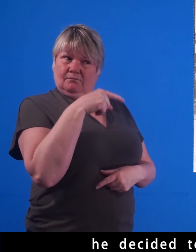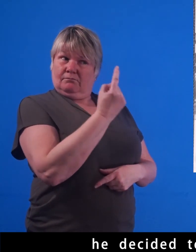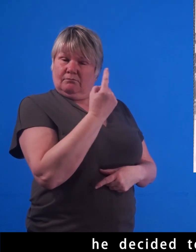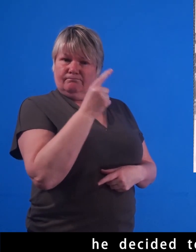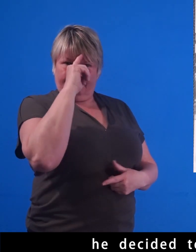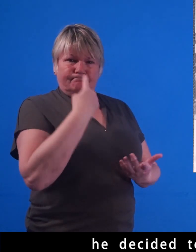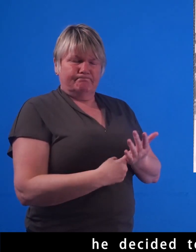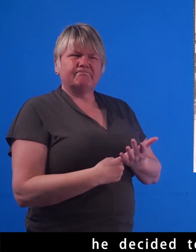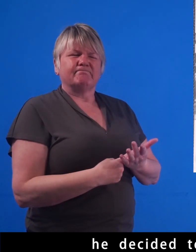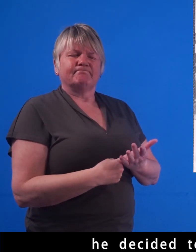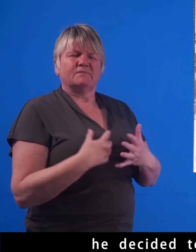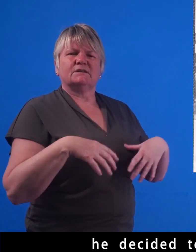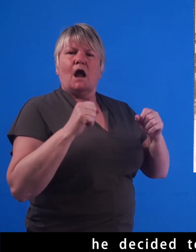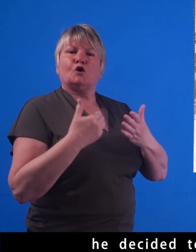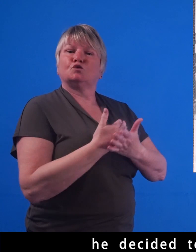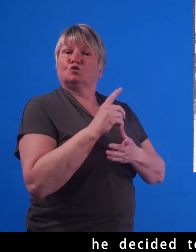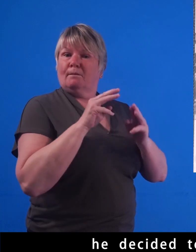he decided to start a new museum.